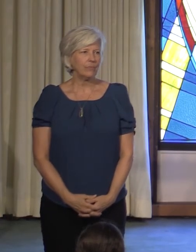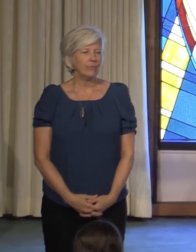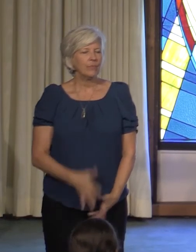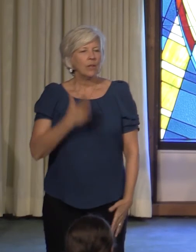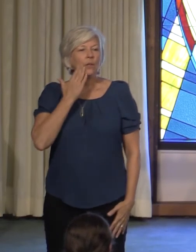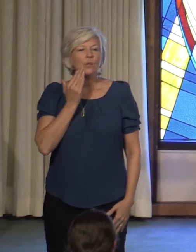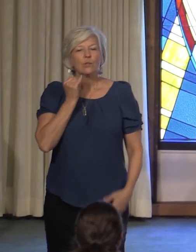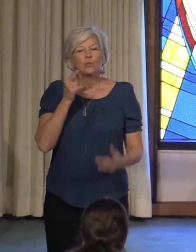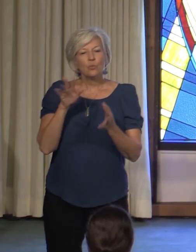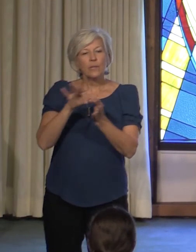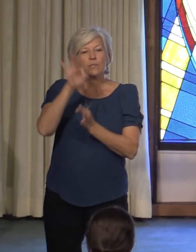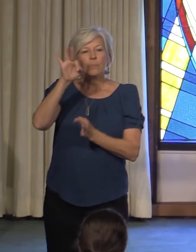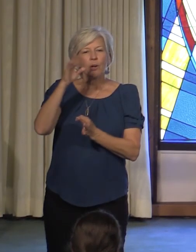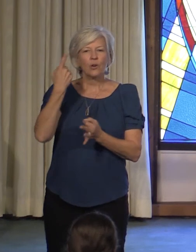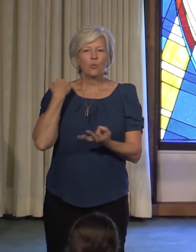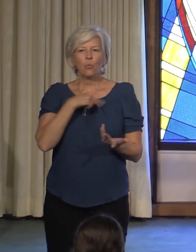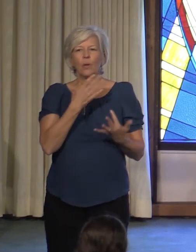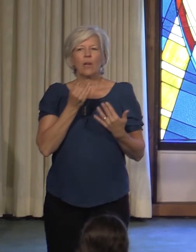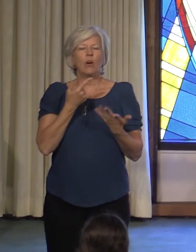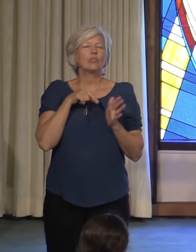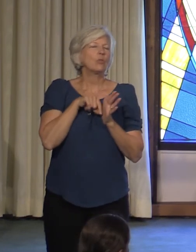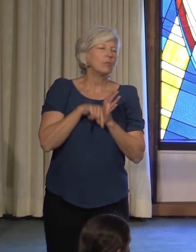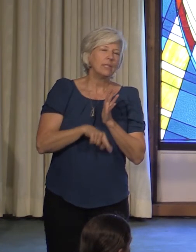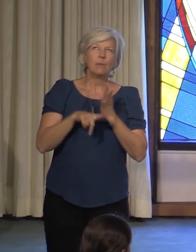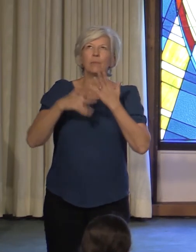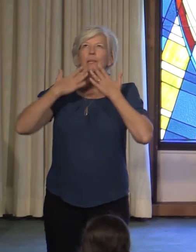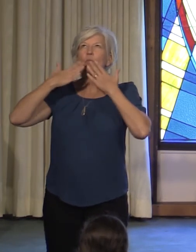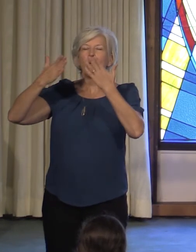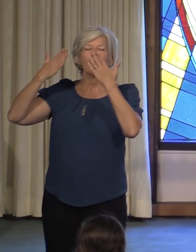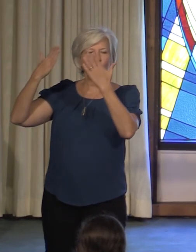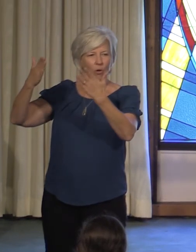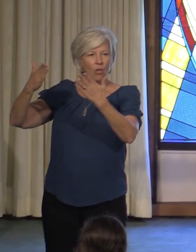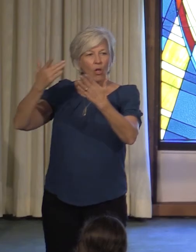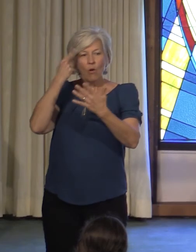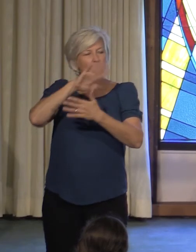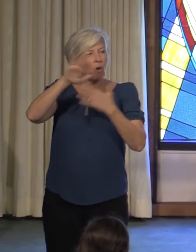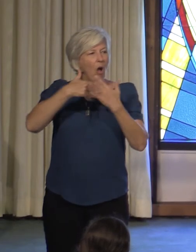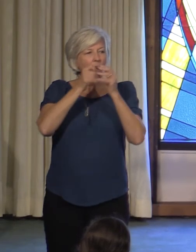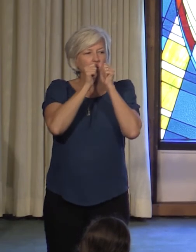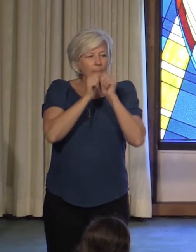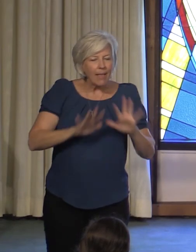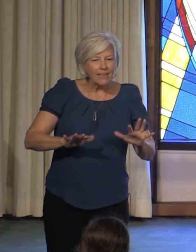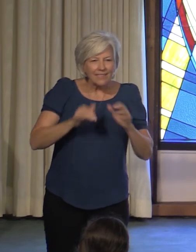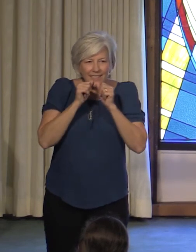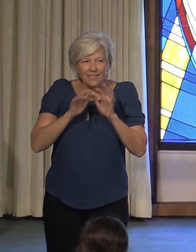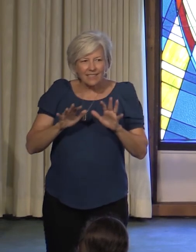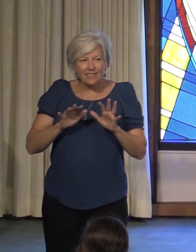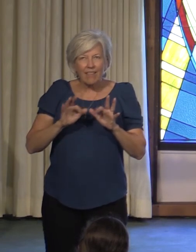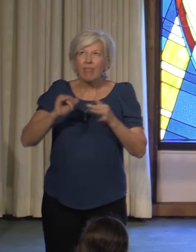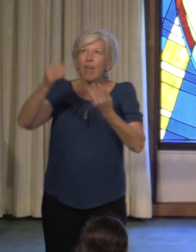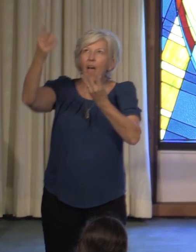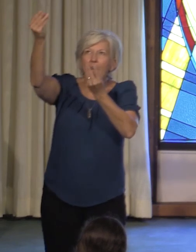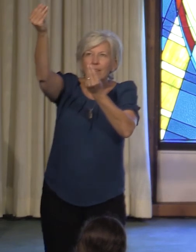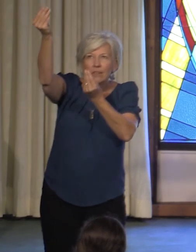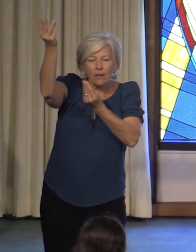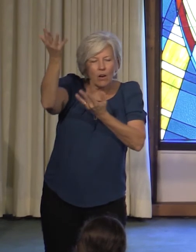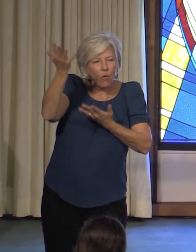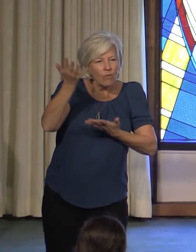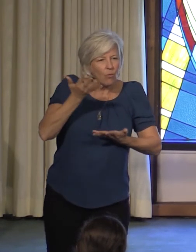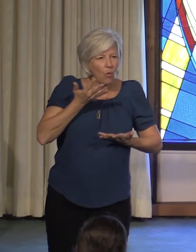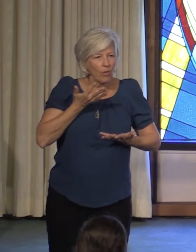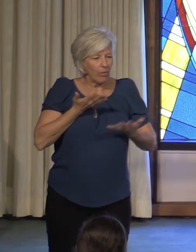Sweet Spirit, we are so deeply grateful for all the blessings that pour forth into